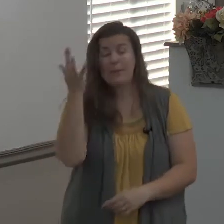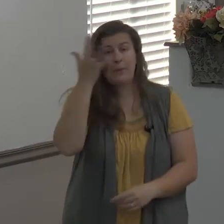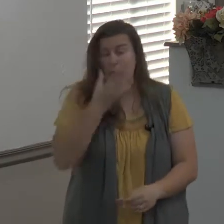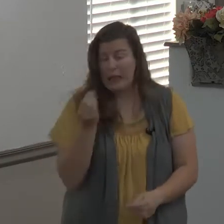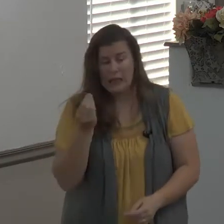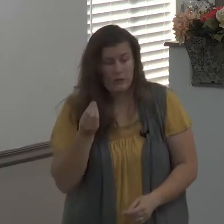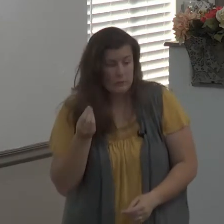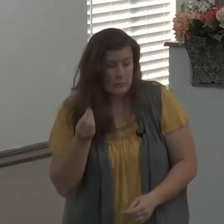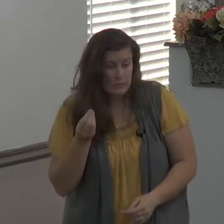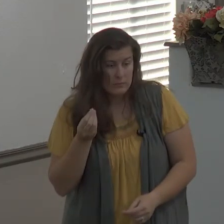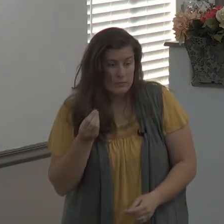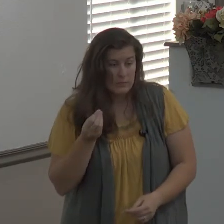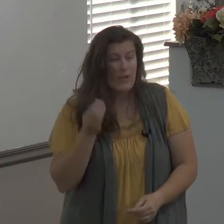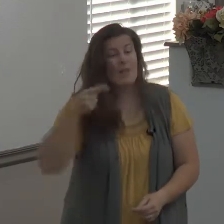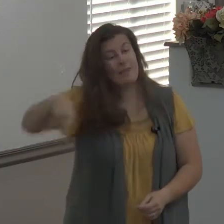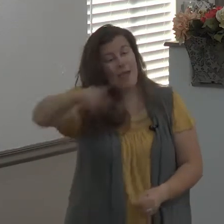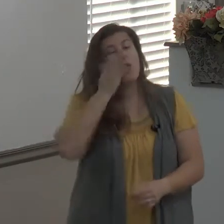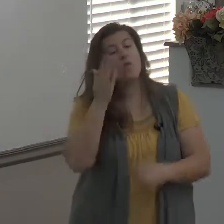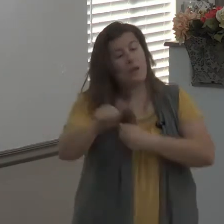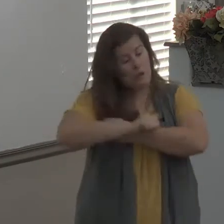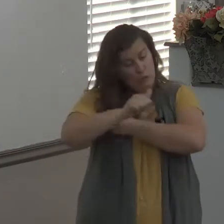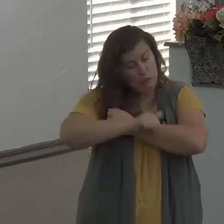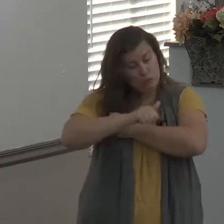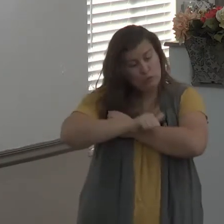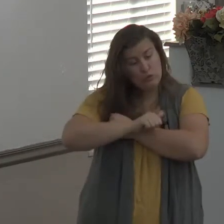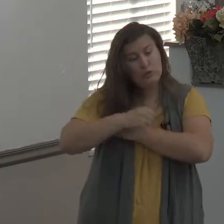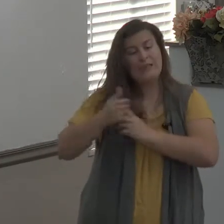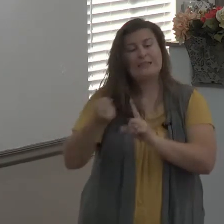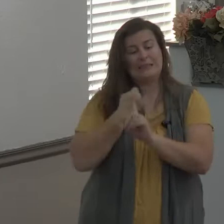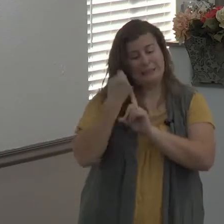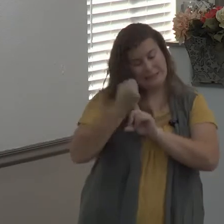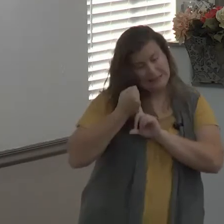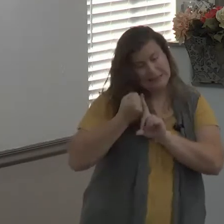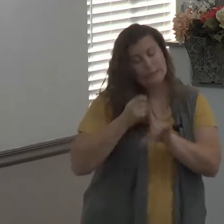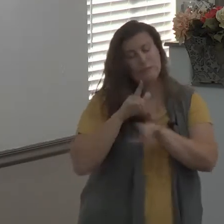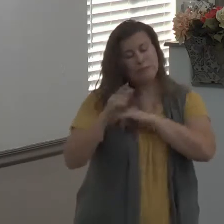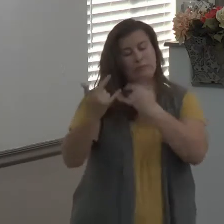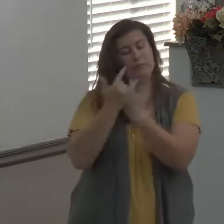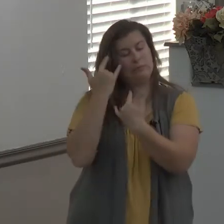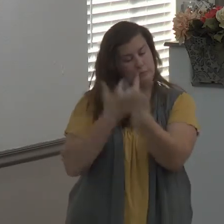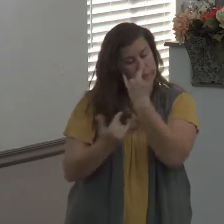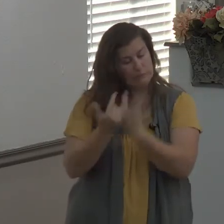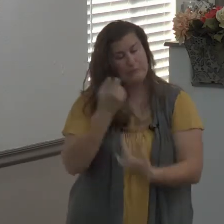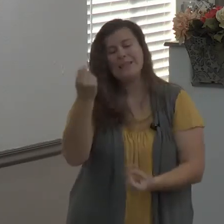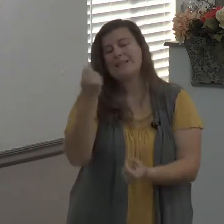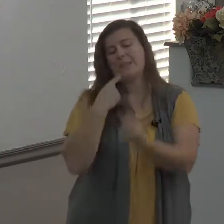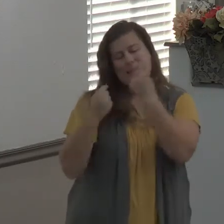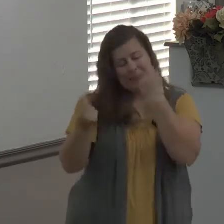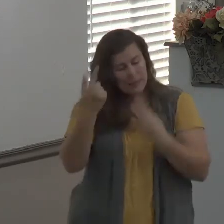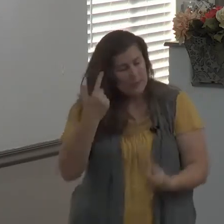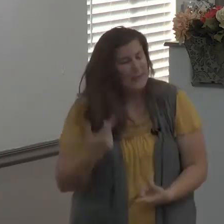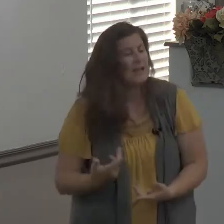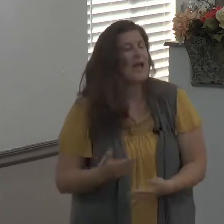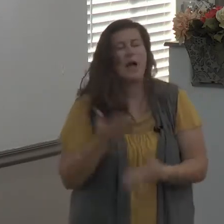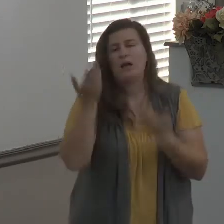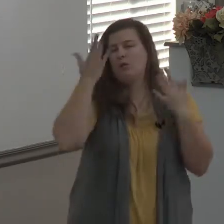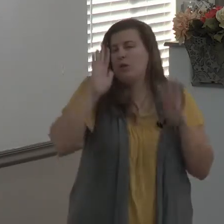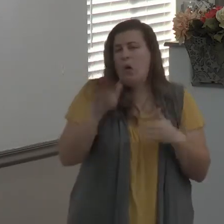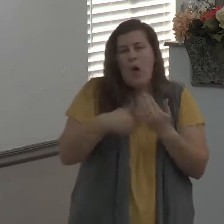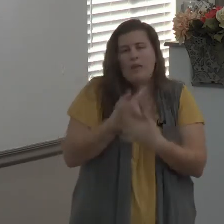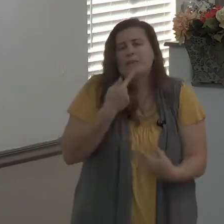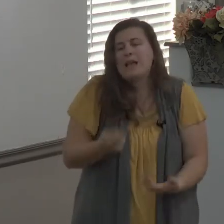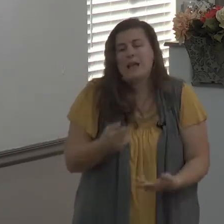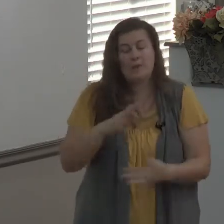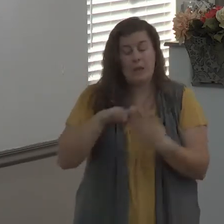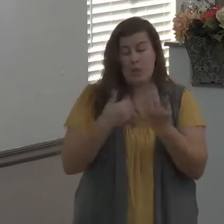crucifixion. I'm going to go, and it's not going to be pretty. They're going to accuse me, they're going to attack me, they're going to